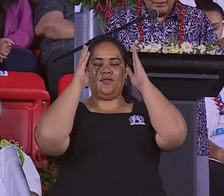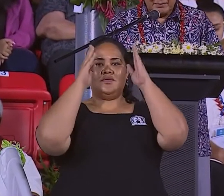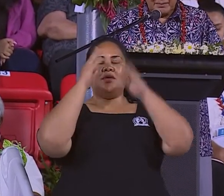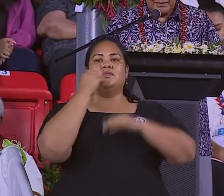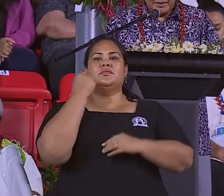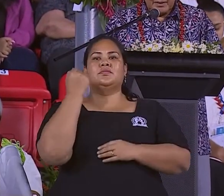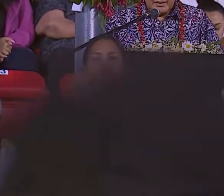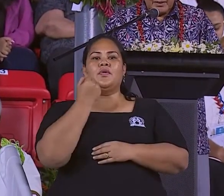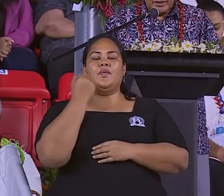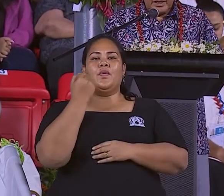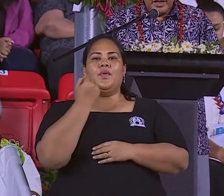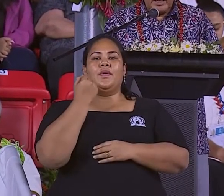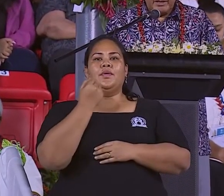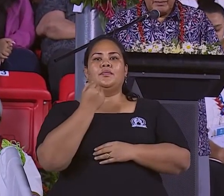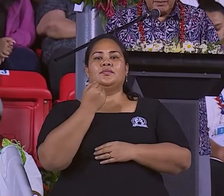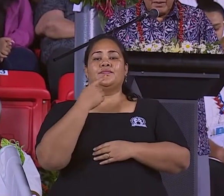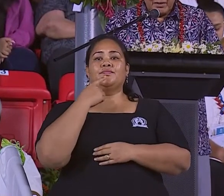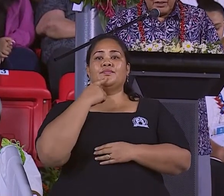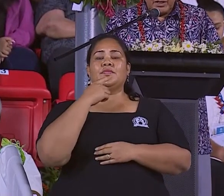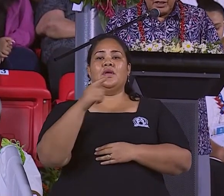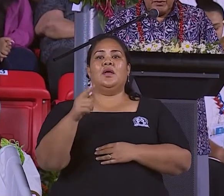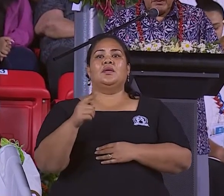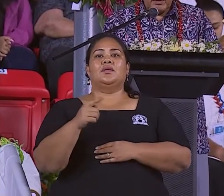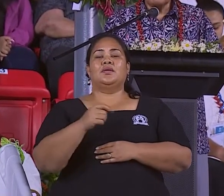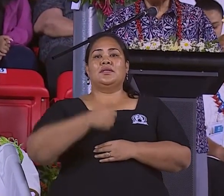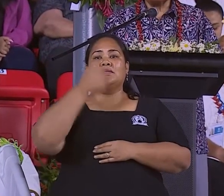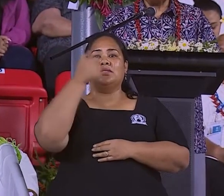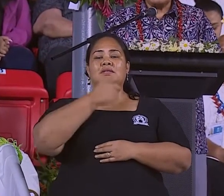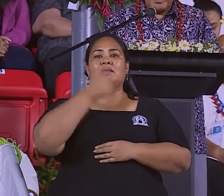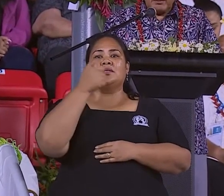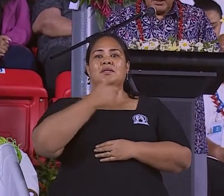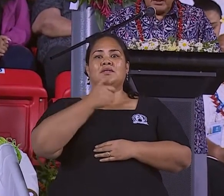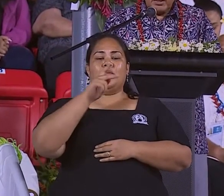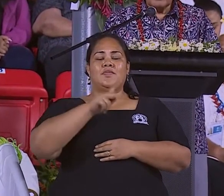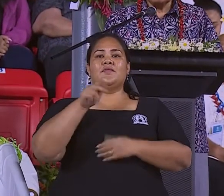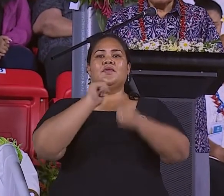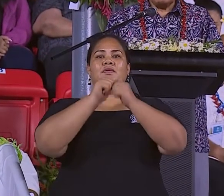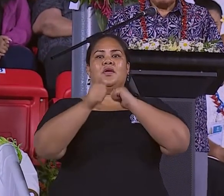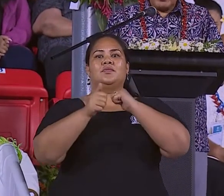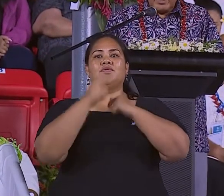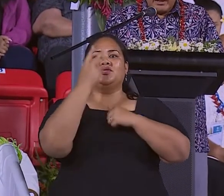Samoa, declare the 16th Pacific Games